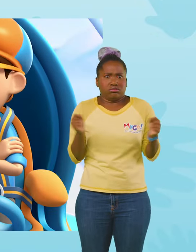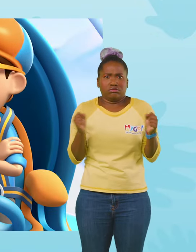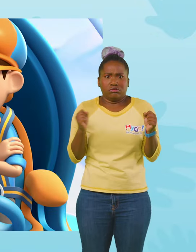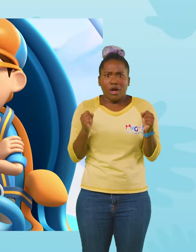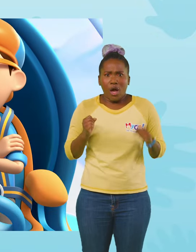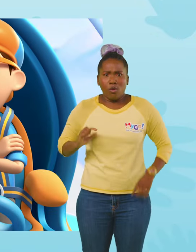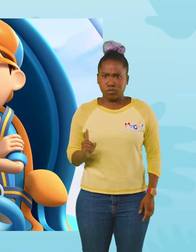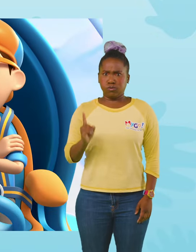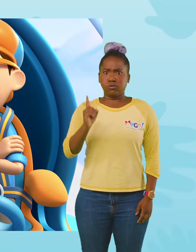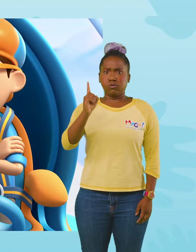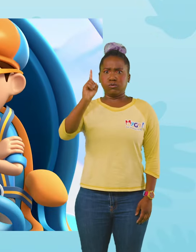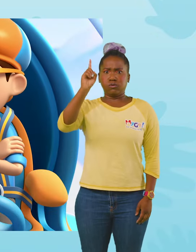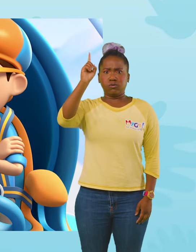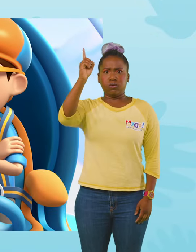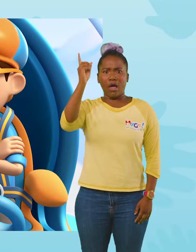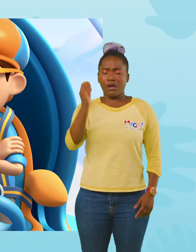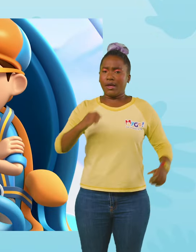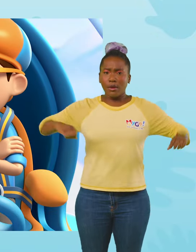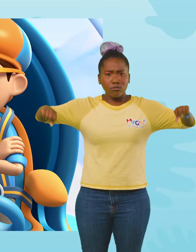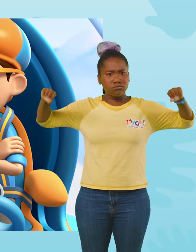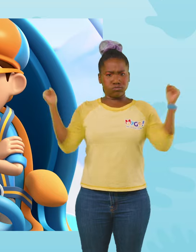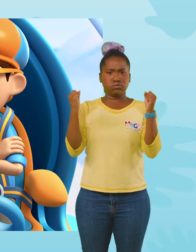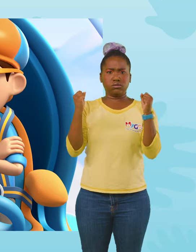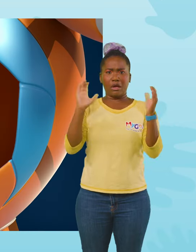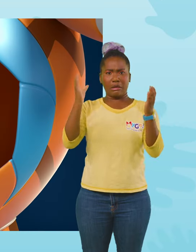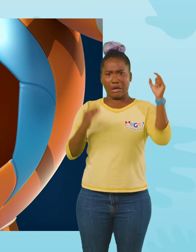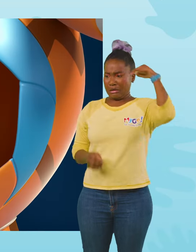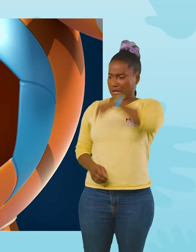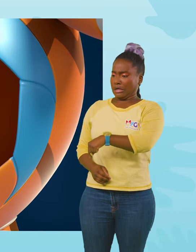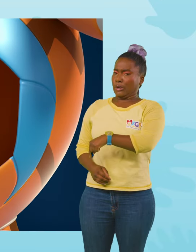We're up so high, and it's much colder up here.